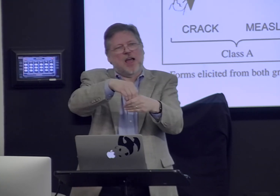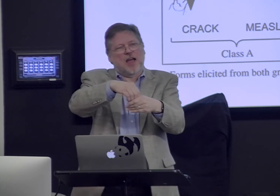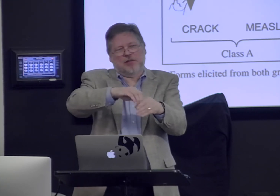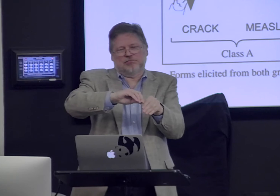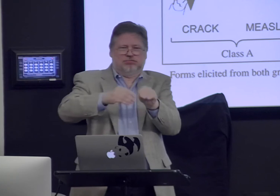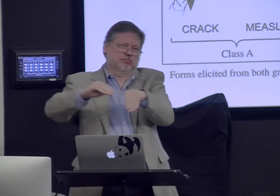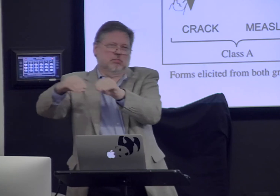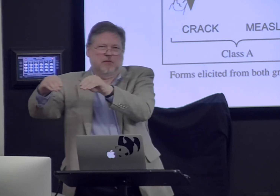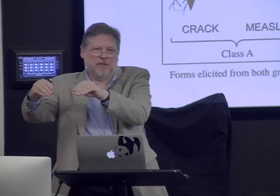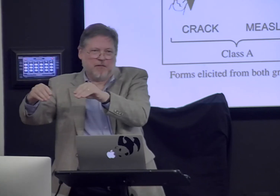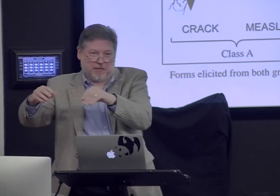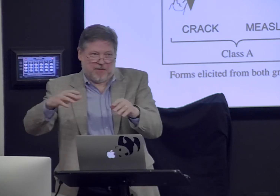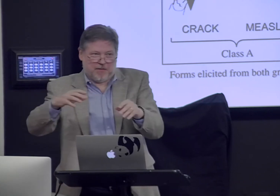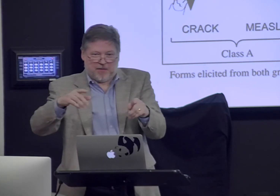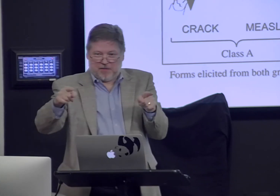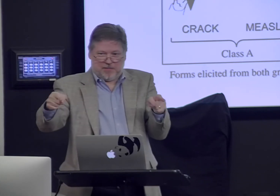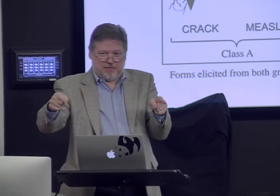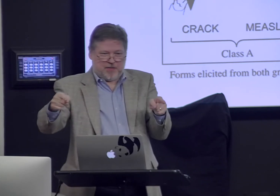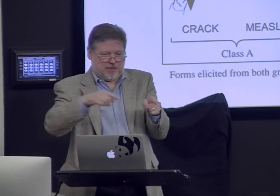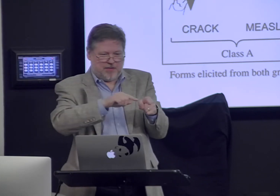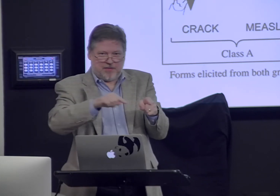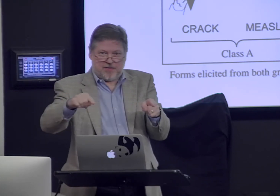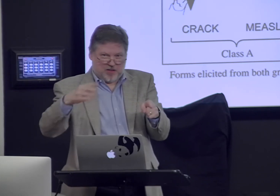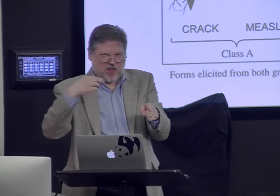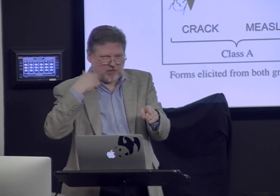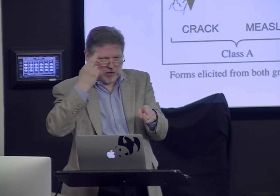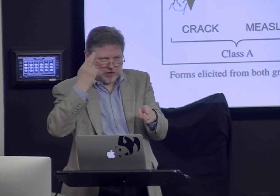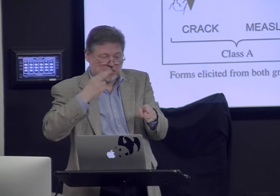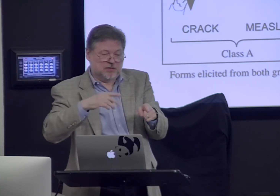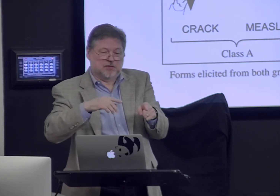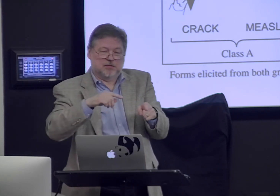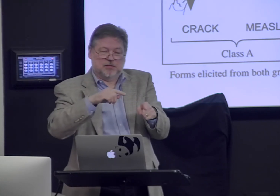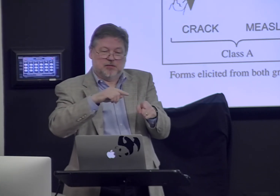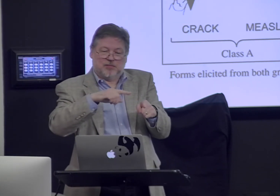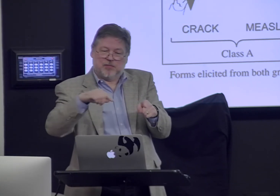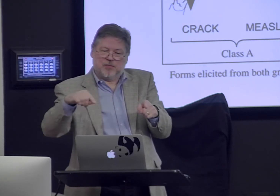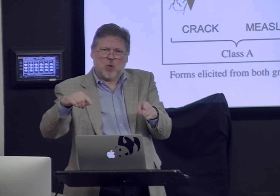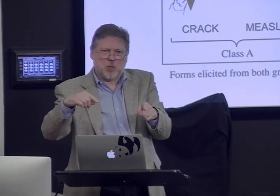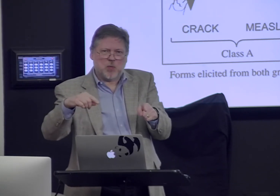well as something that happened internal to that movement.